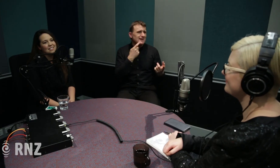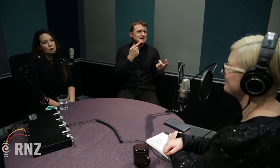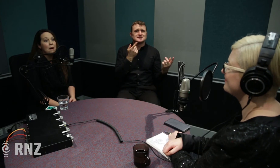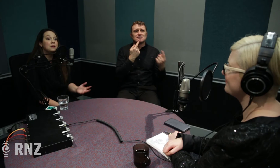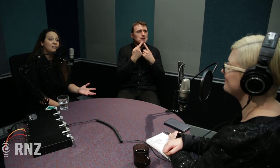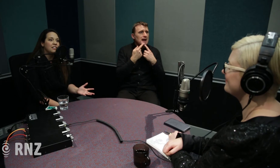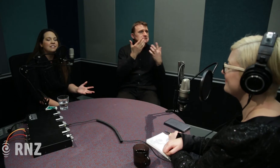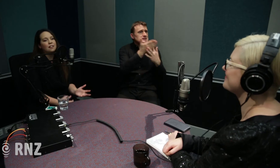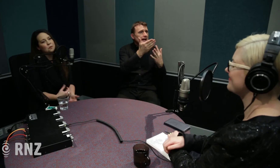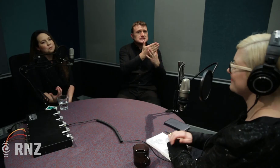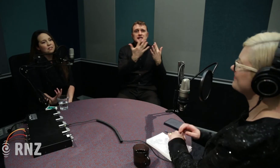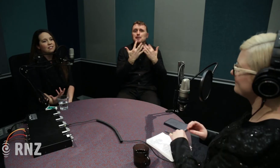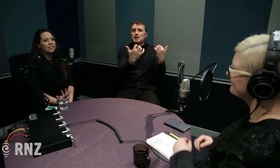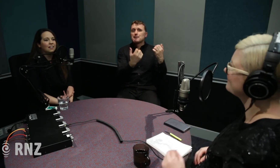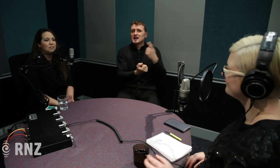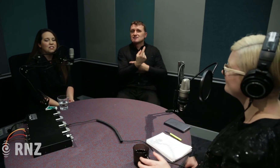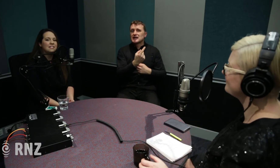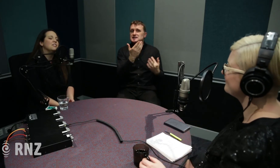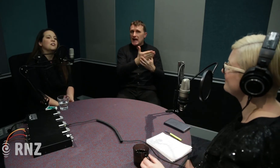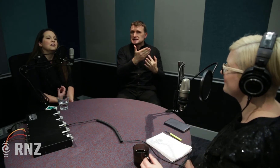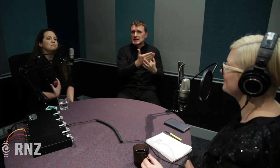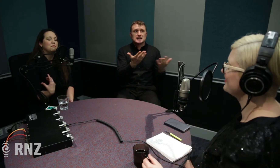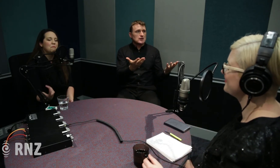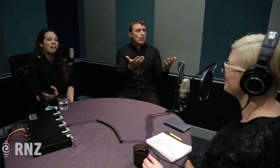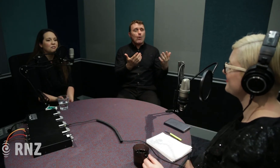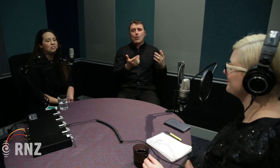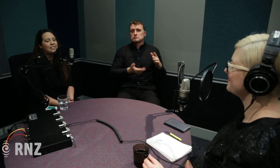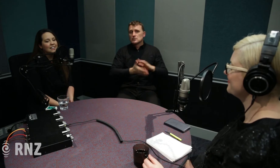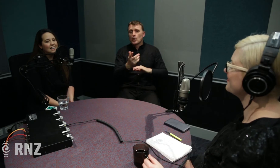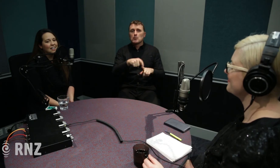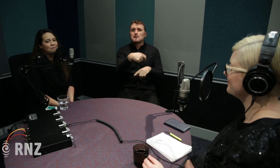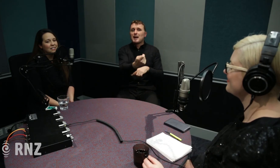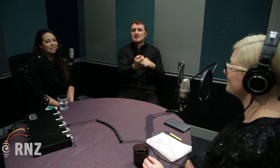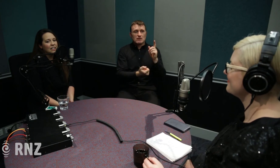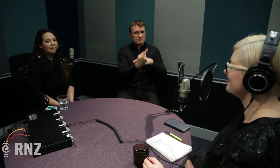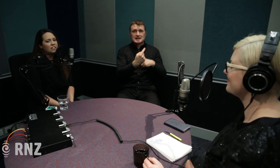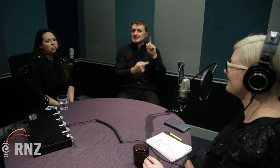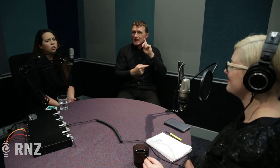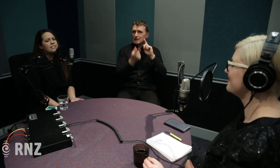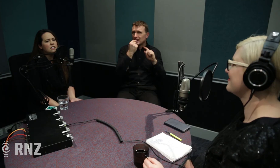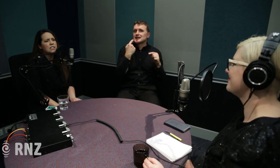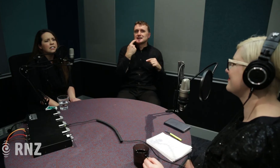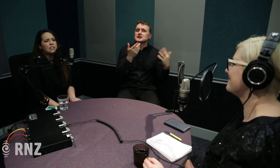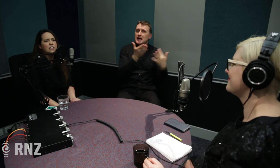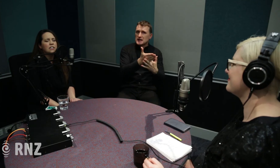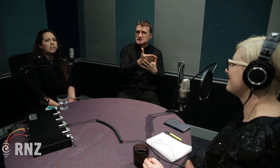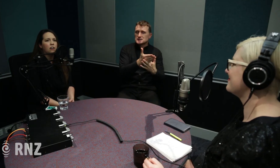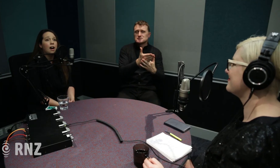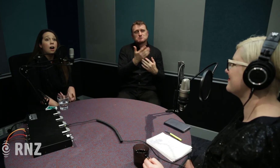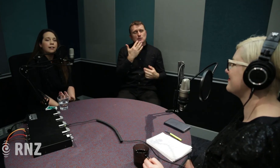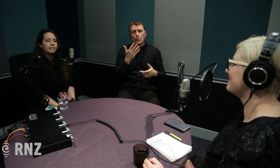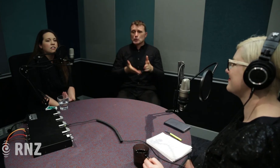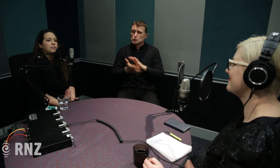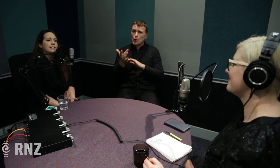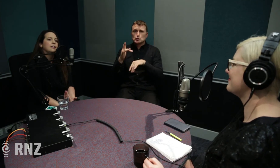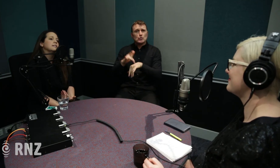access, public events and also events that you go and pay for. Mm-hmm. Going to the theatre,